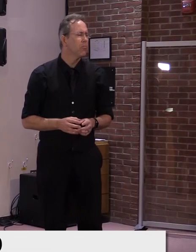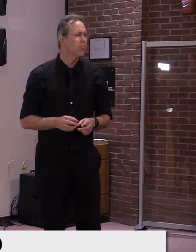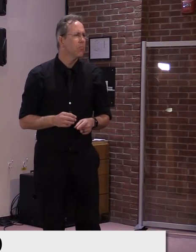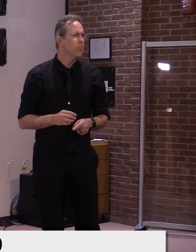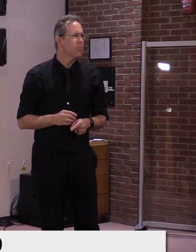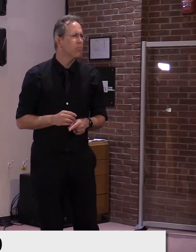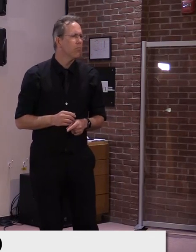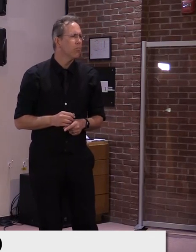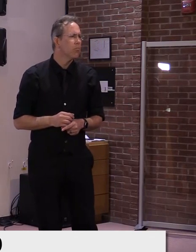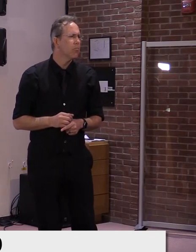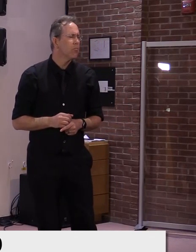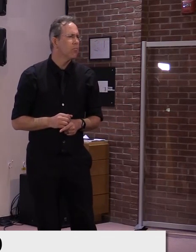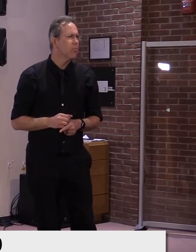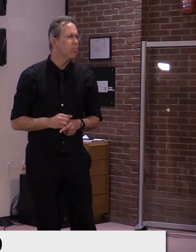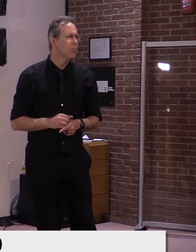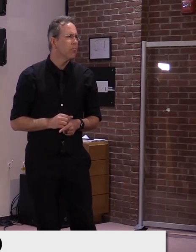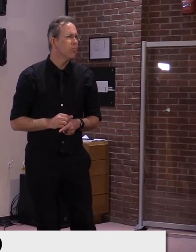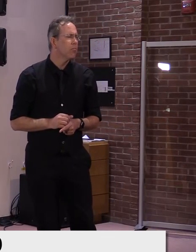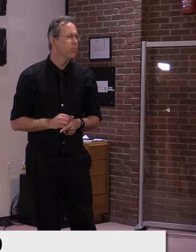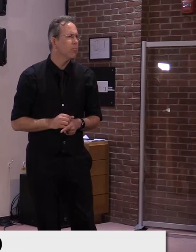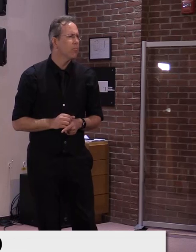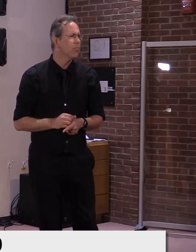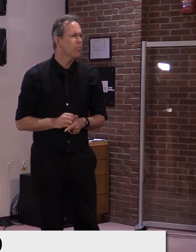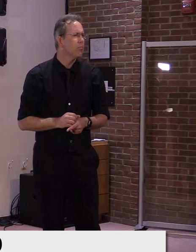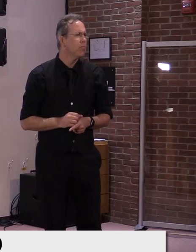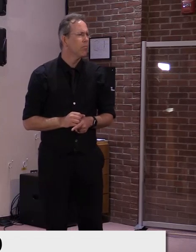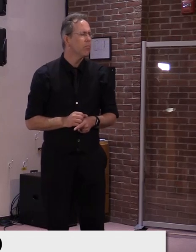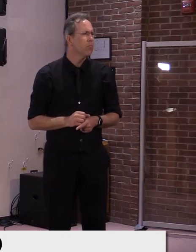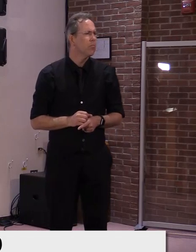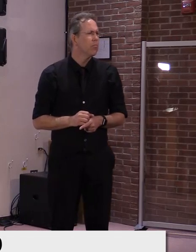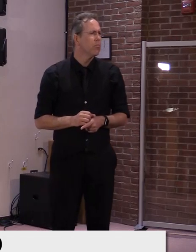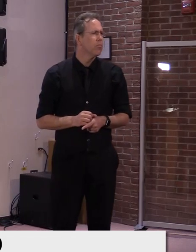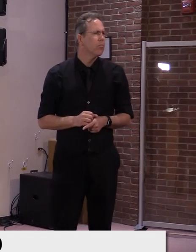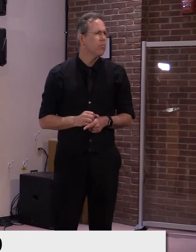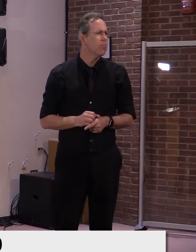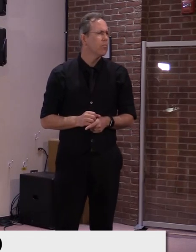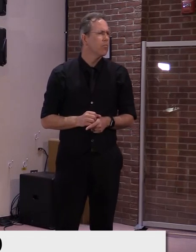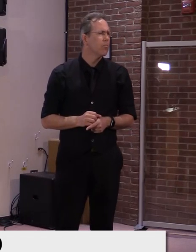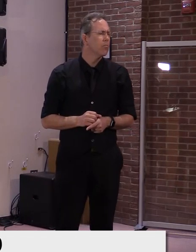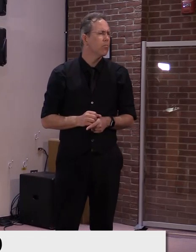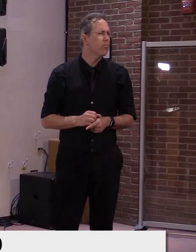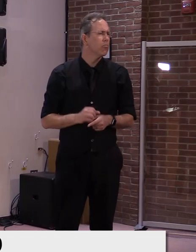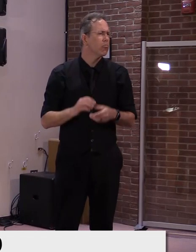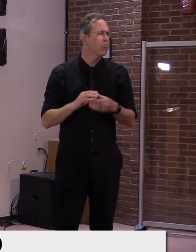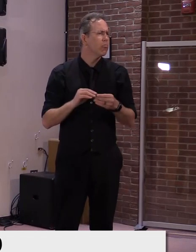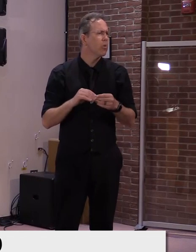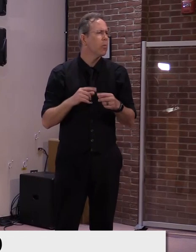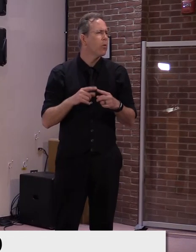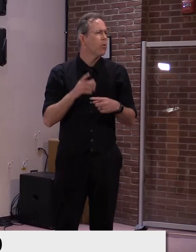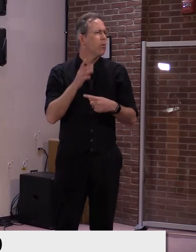comes back negative, is the child clear to go back to school right away?